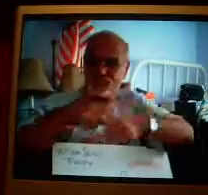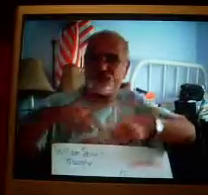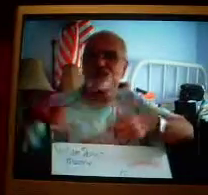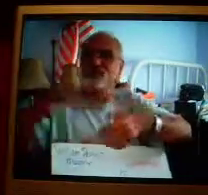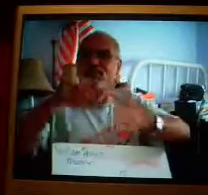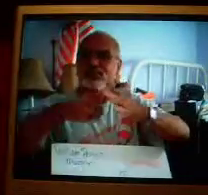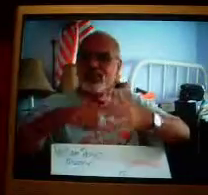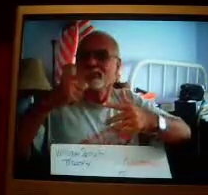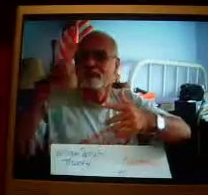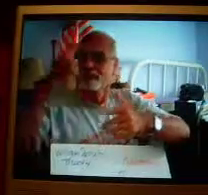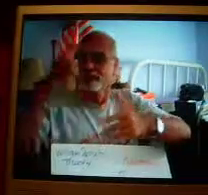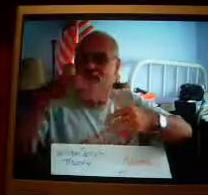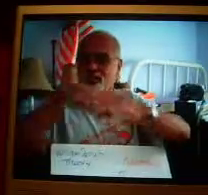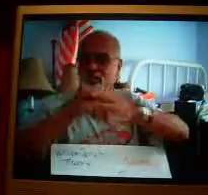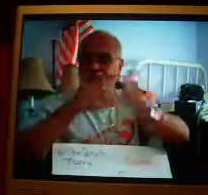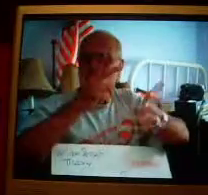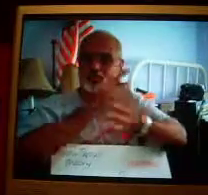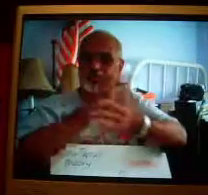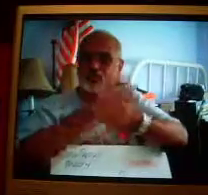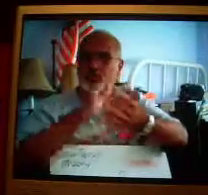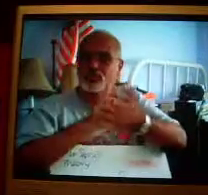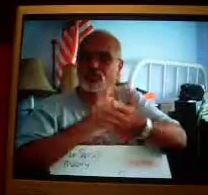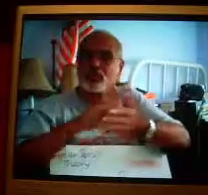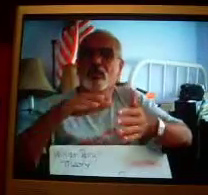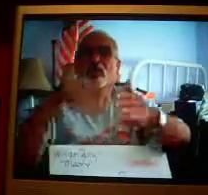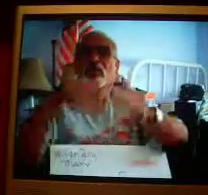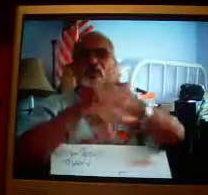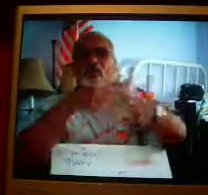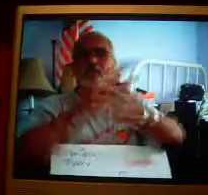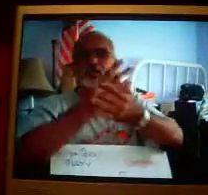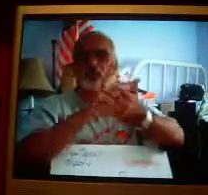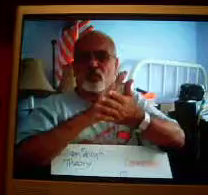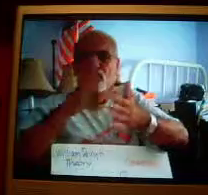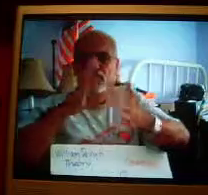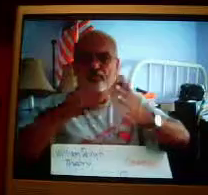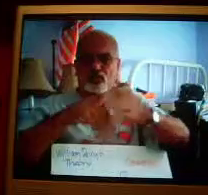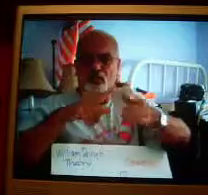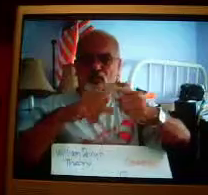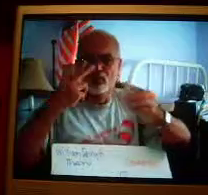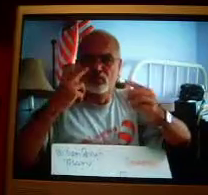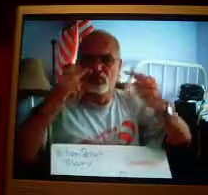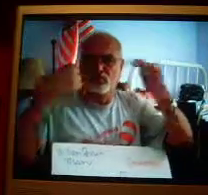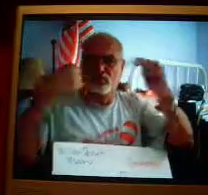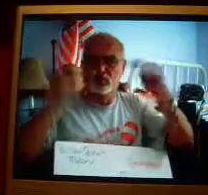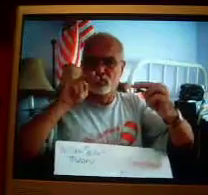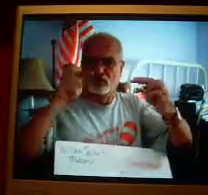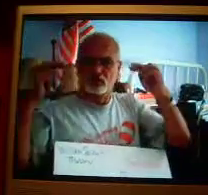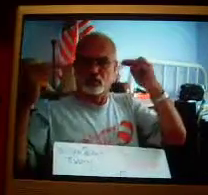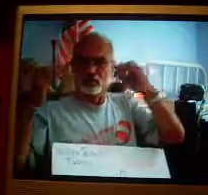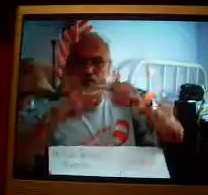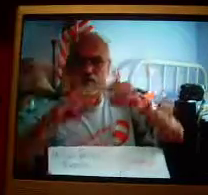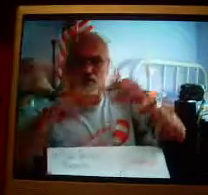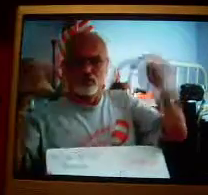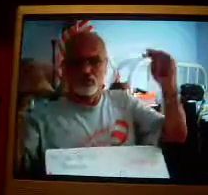In the fifth year, you start to think, you start thinking in what you see from other